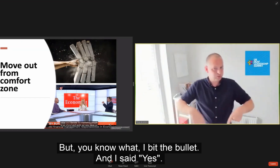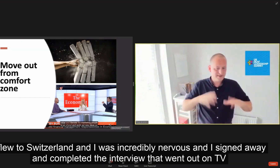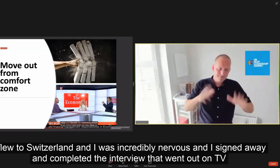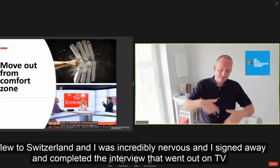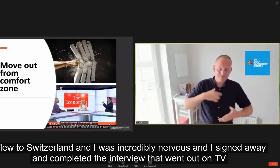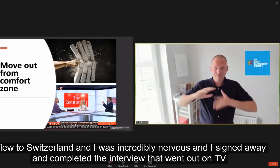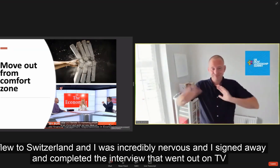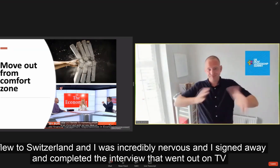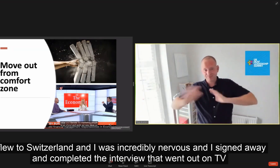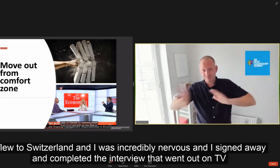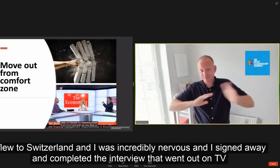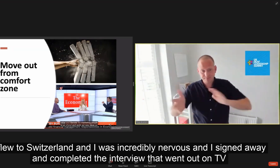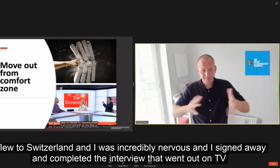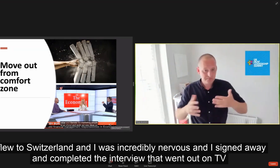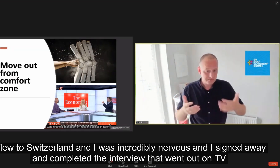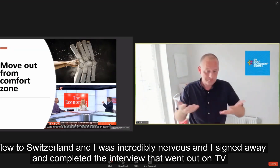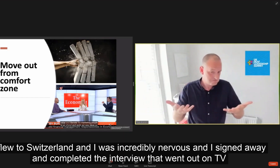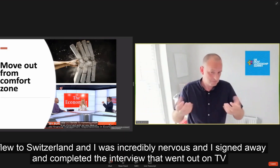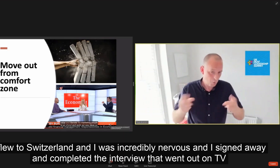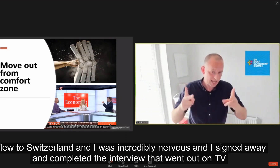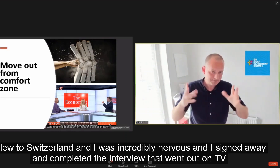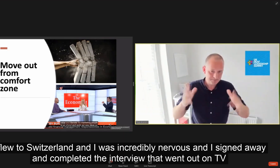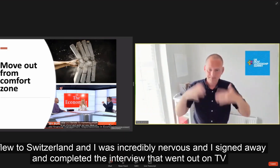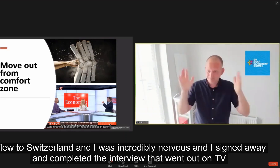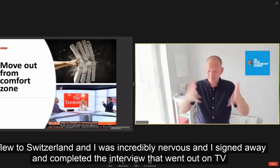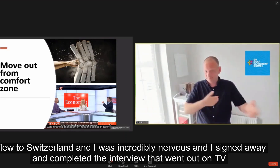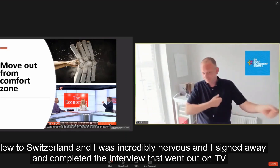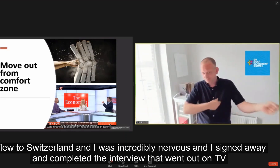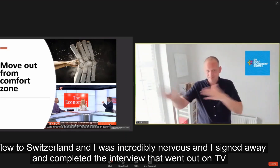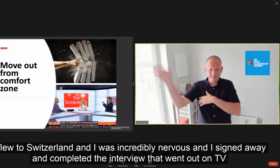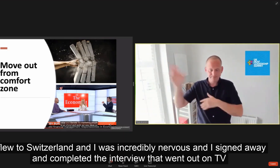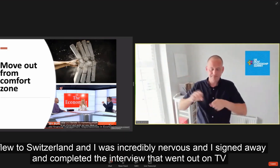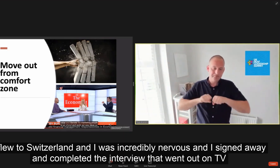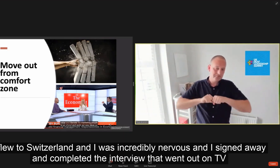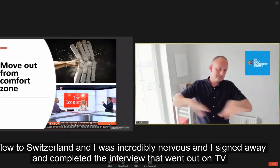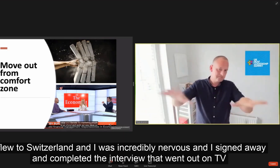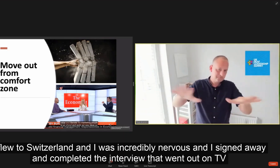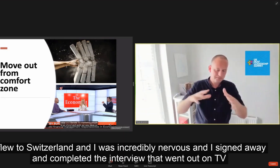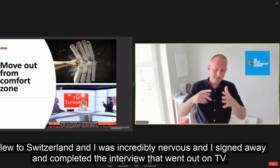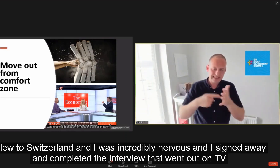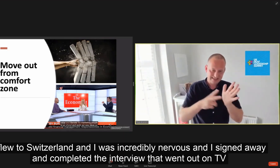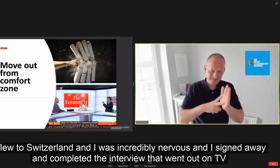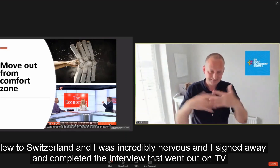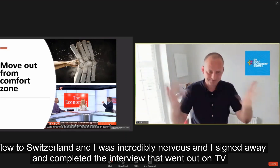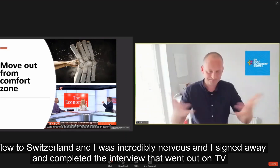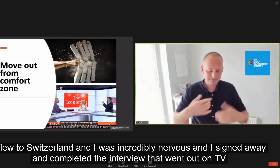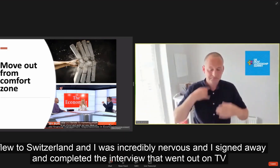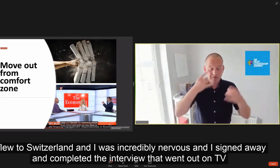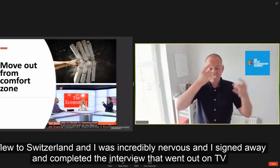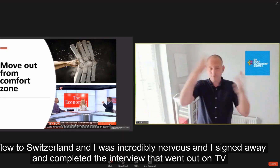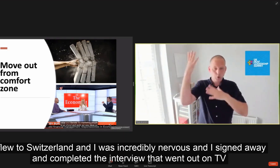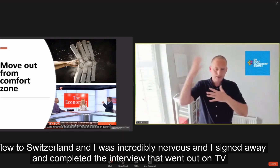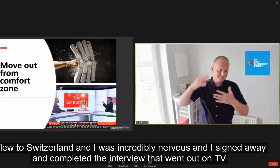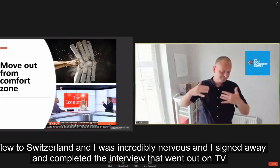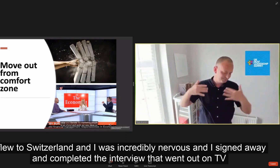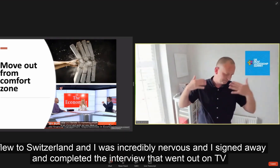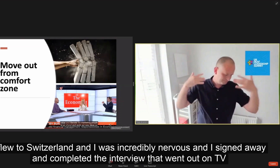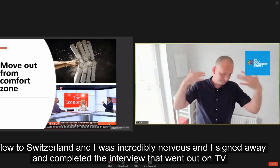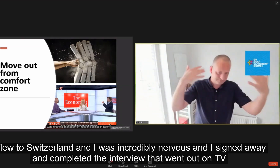flew to Switzerland and I was incredibly nervous, but I signed away, I completed the interview, and the interview went out on TV, and then I